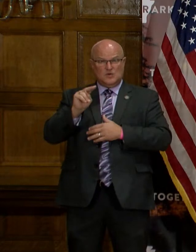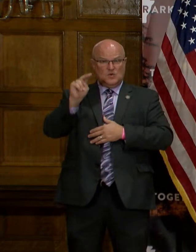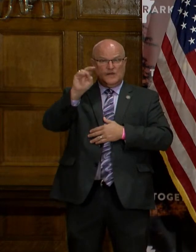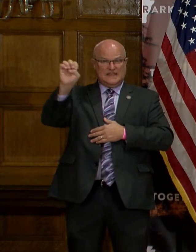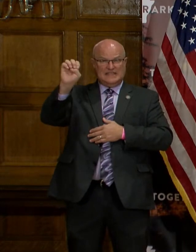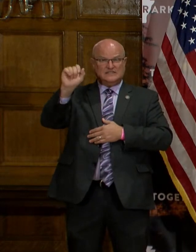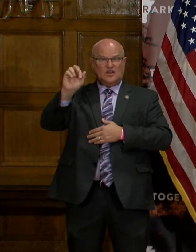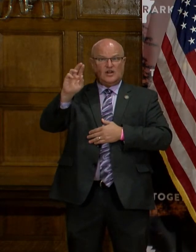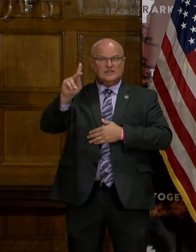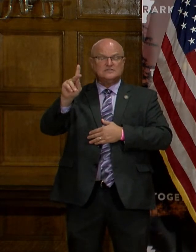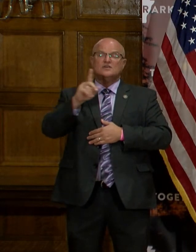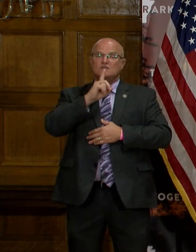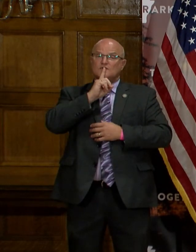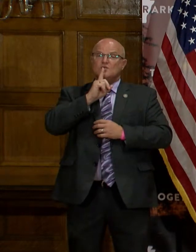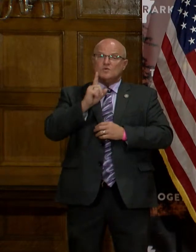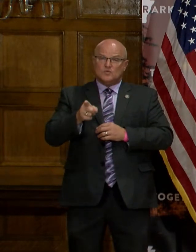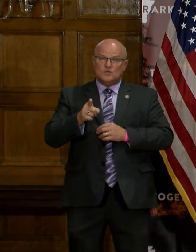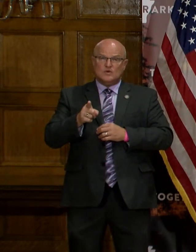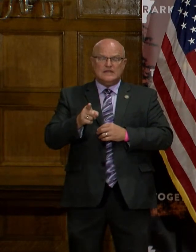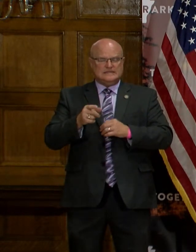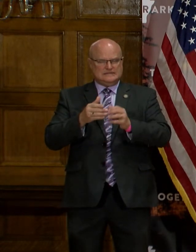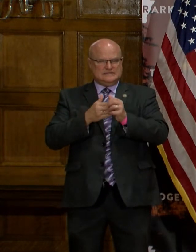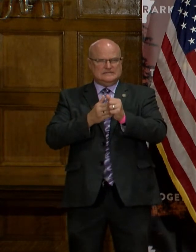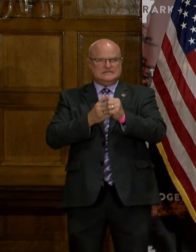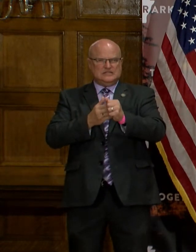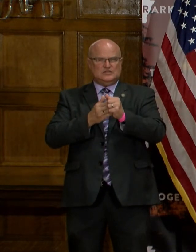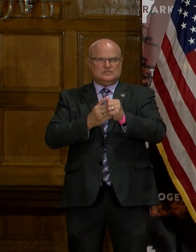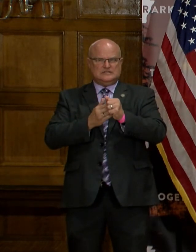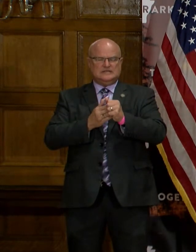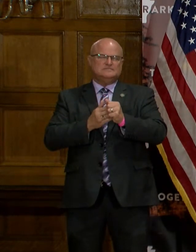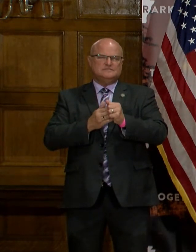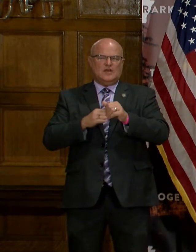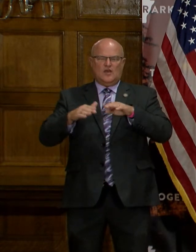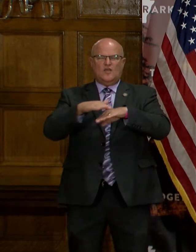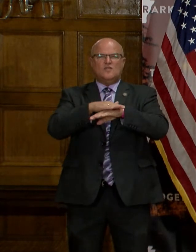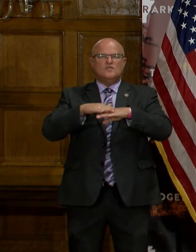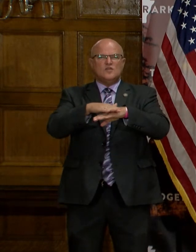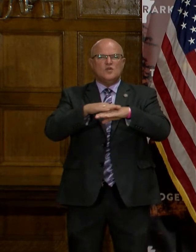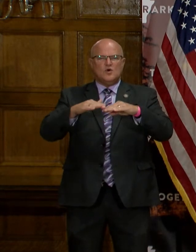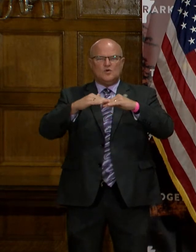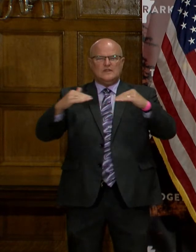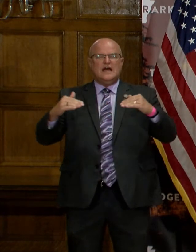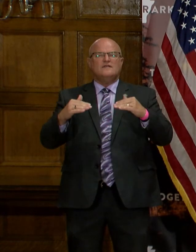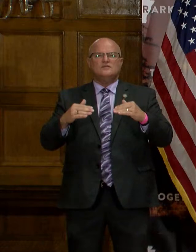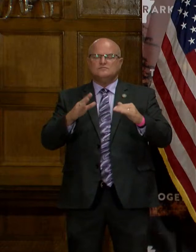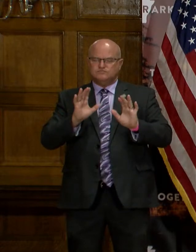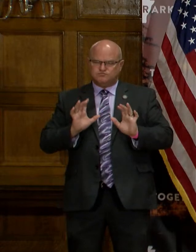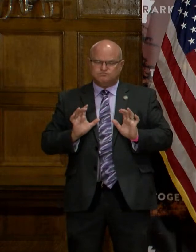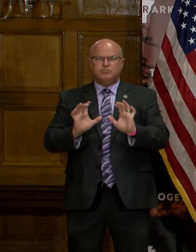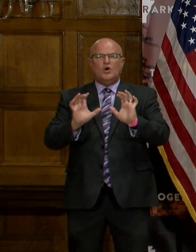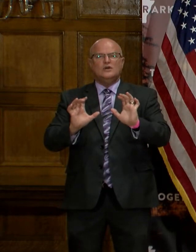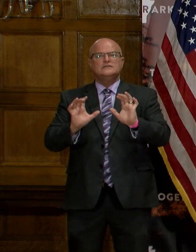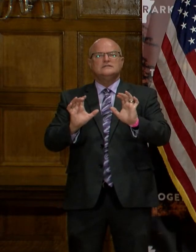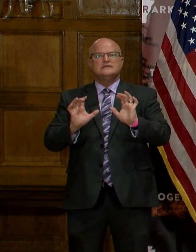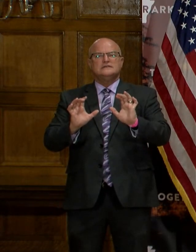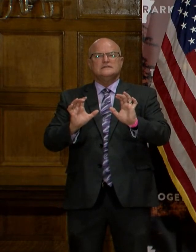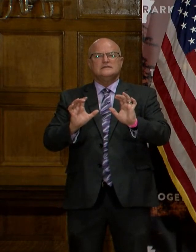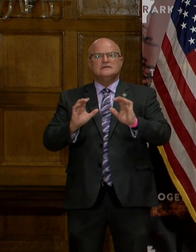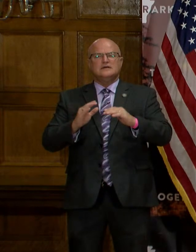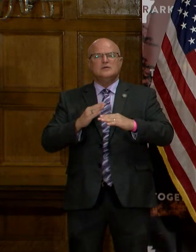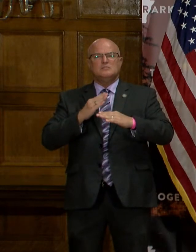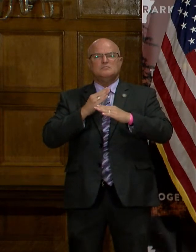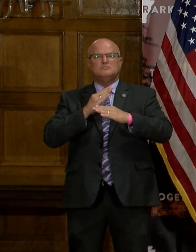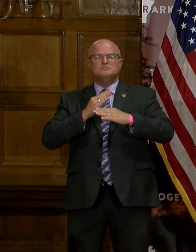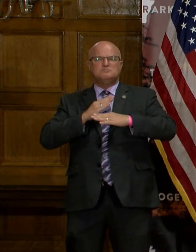Northeast Arkansas for taking real leadership at the local level to push the simple fundamentals of blocking